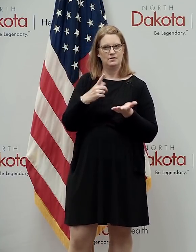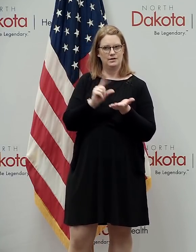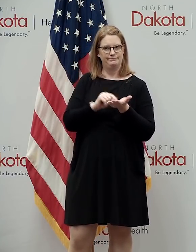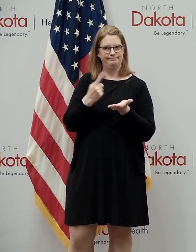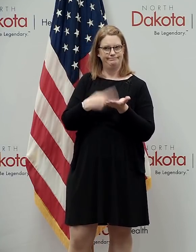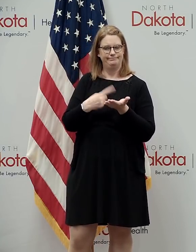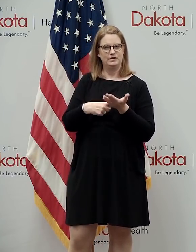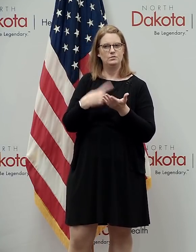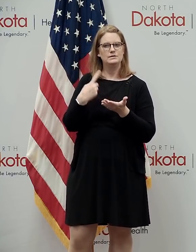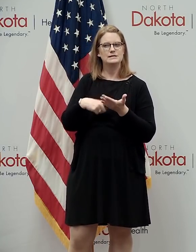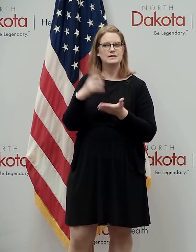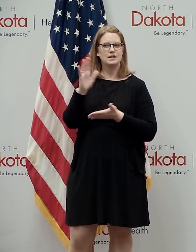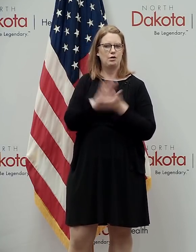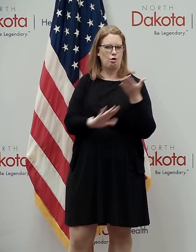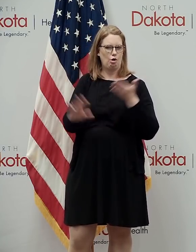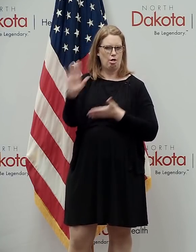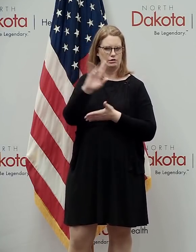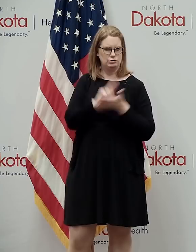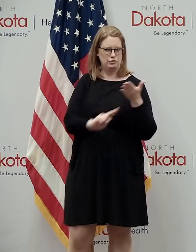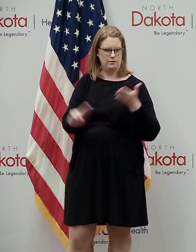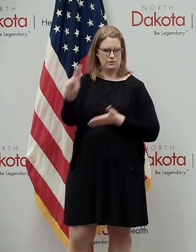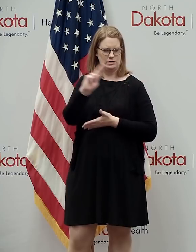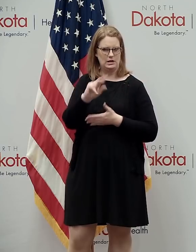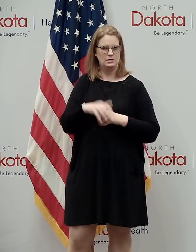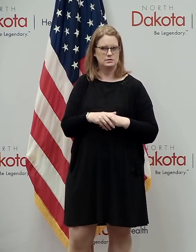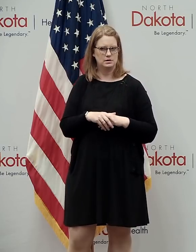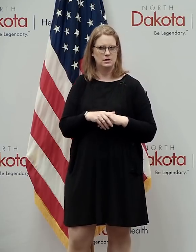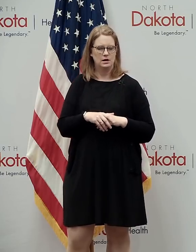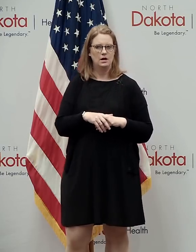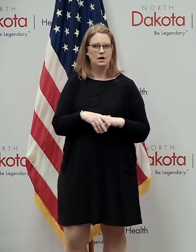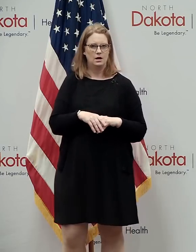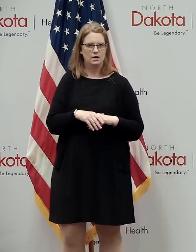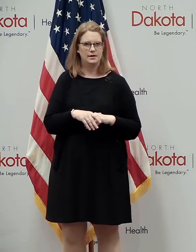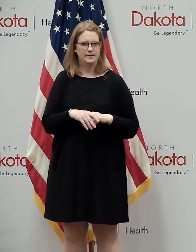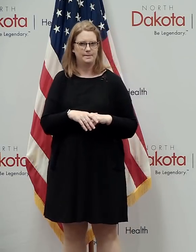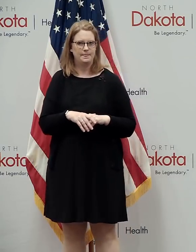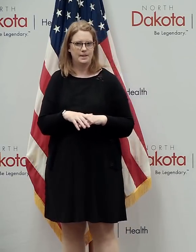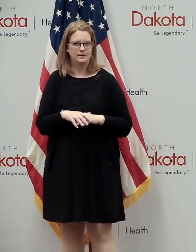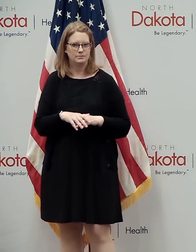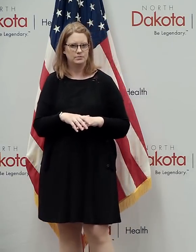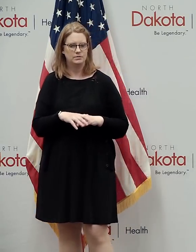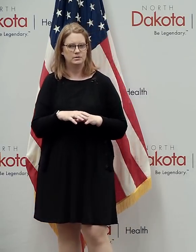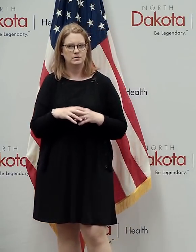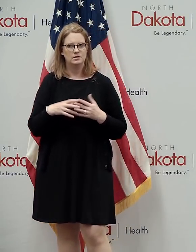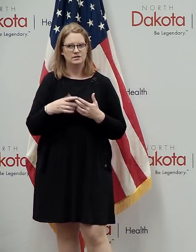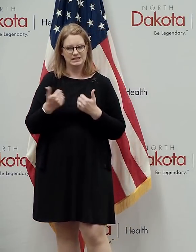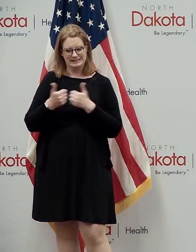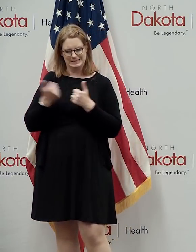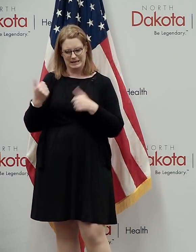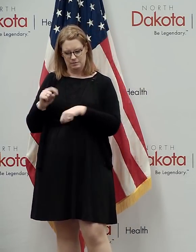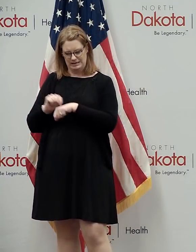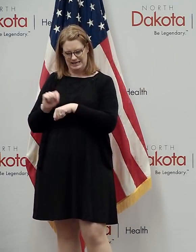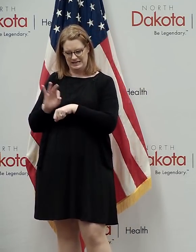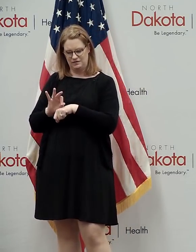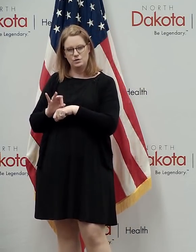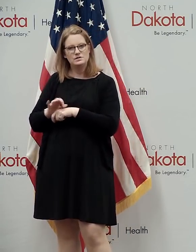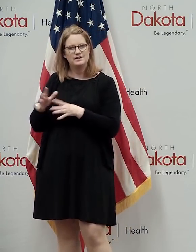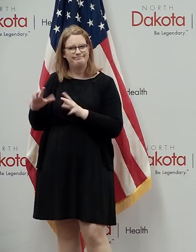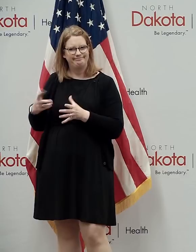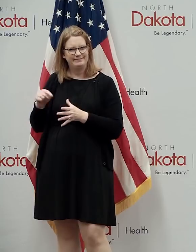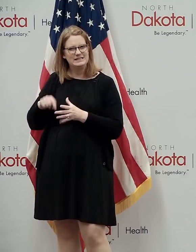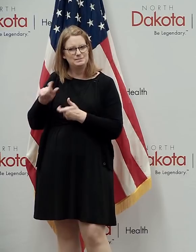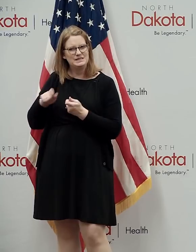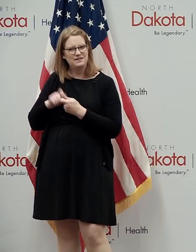about higher education and the higher education work, where there's a separate task force that's working on the higher